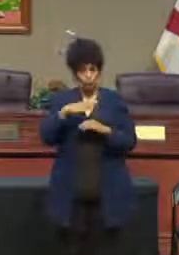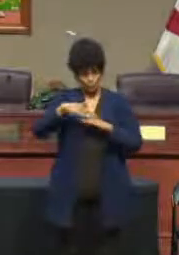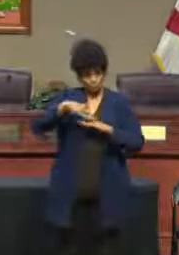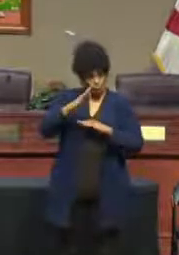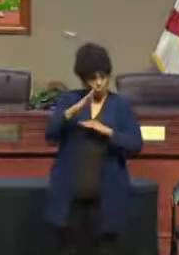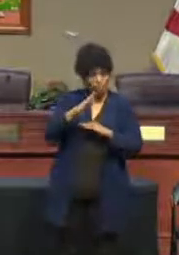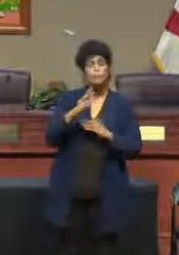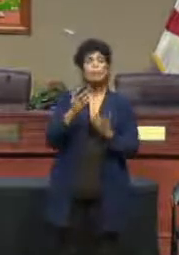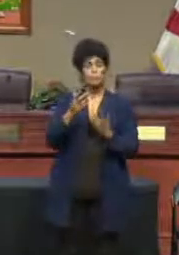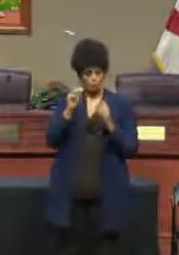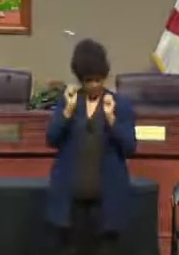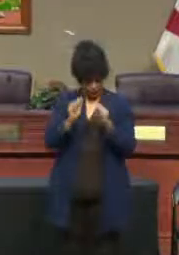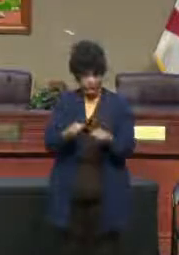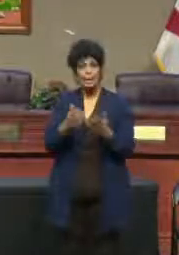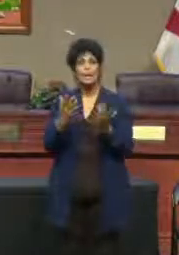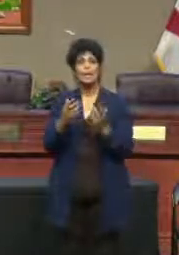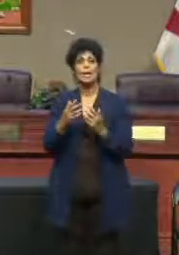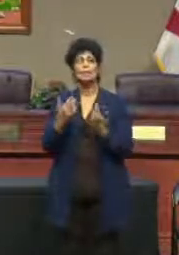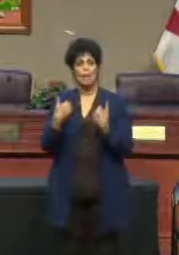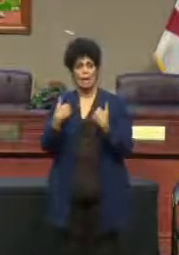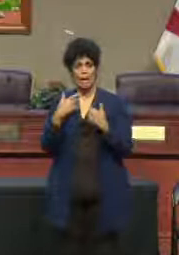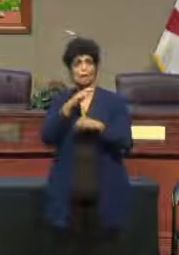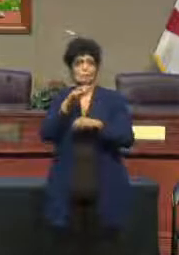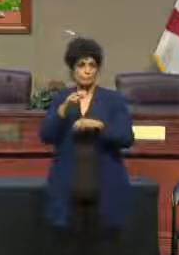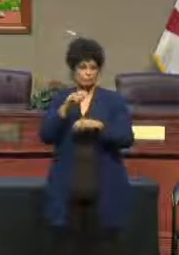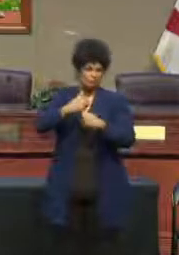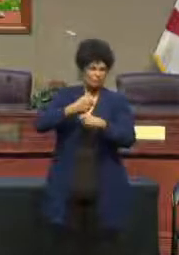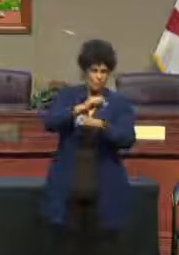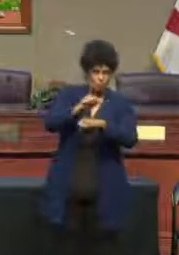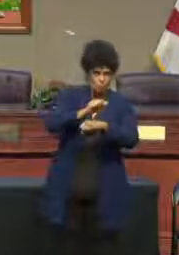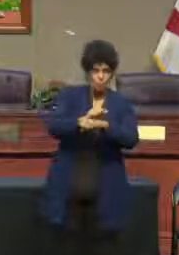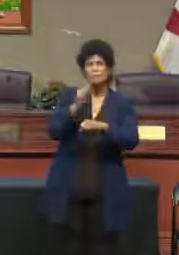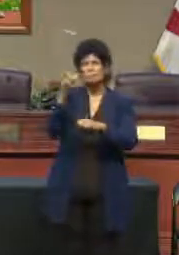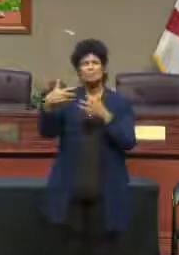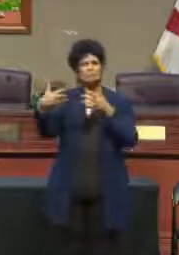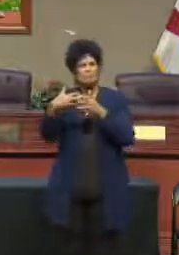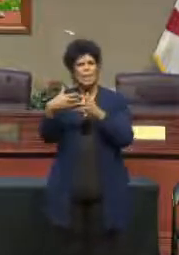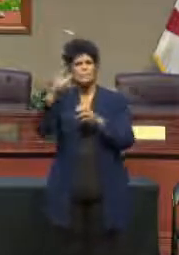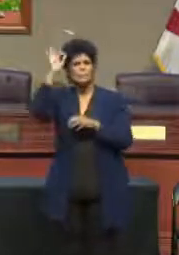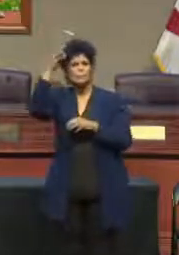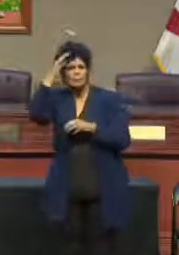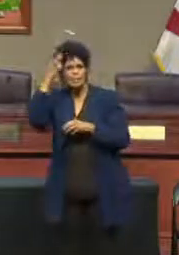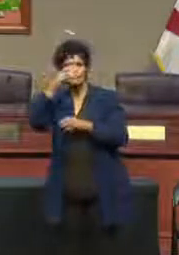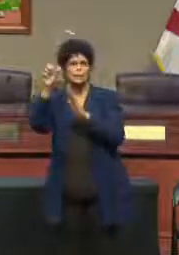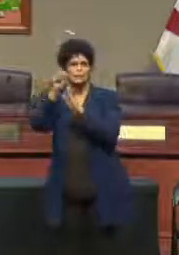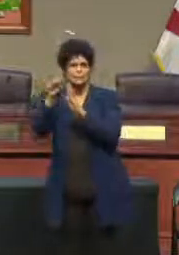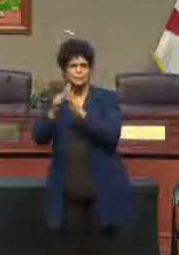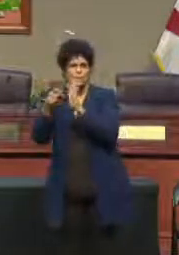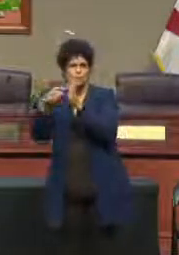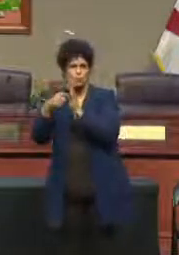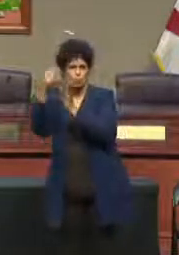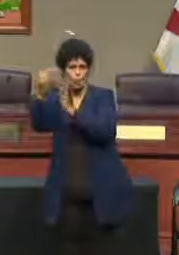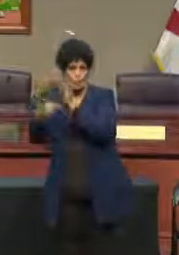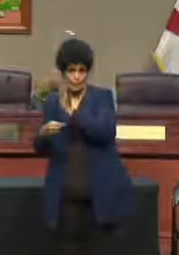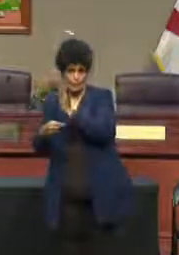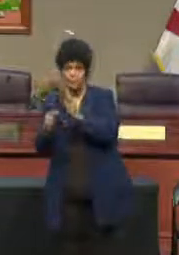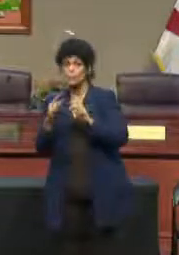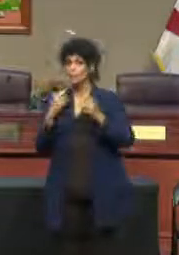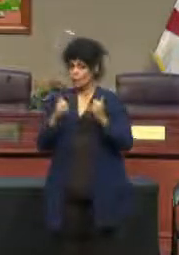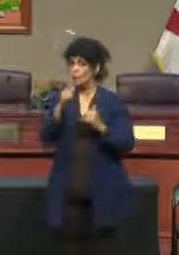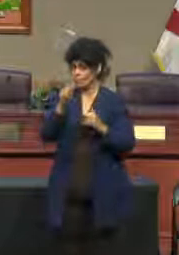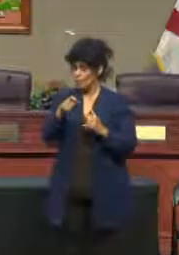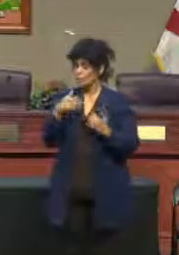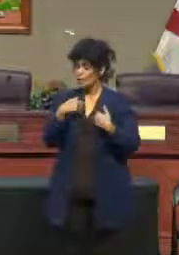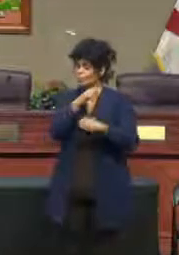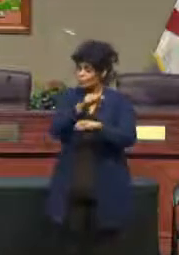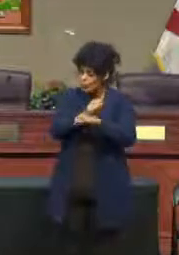federal guidelines. Appointments are necessary for the Advent site. In order to sign up, you can go to our